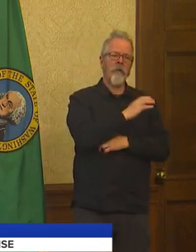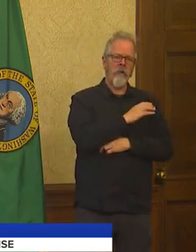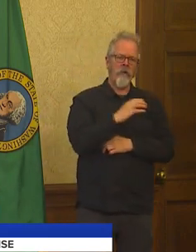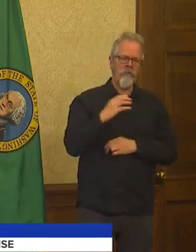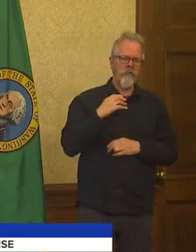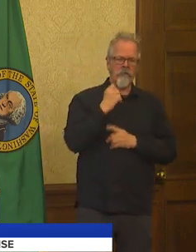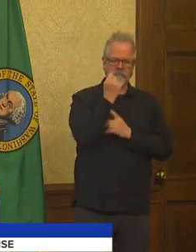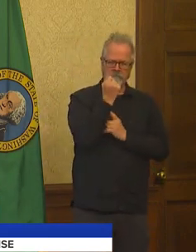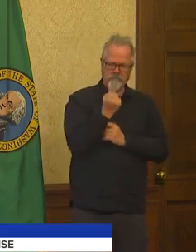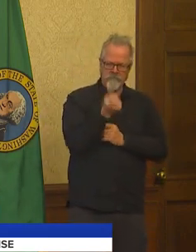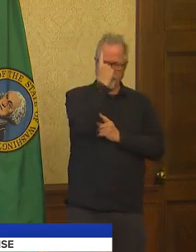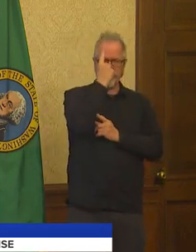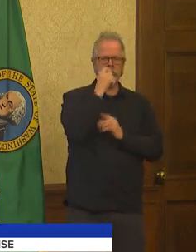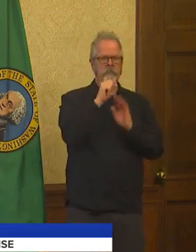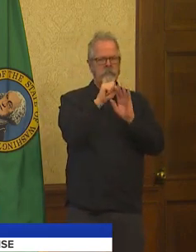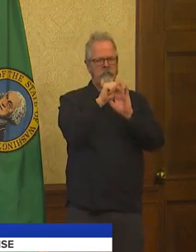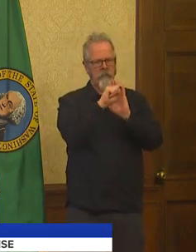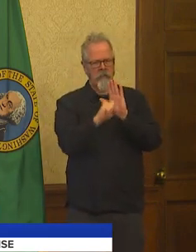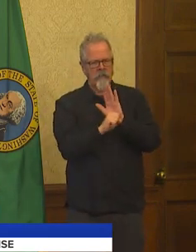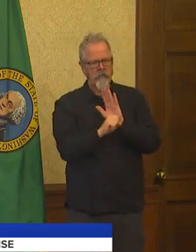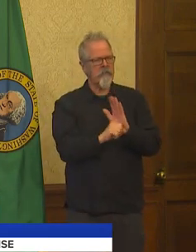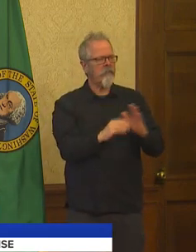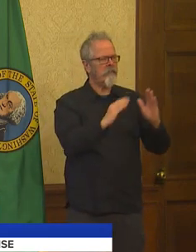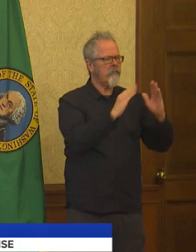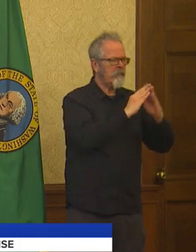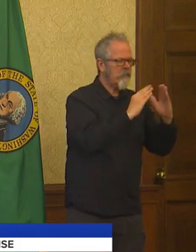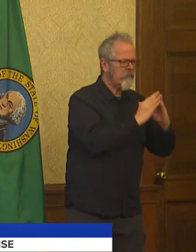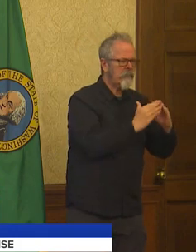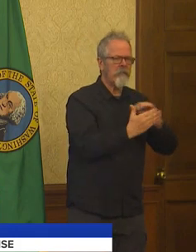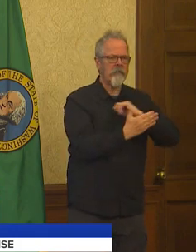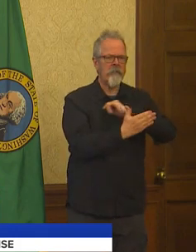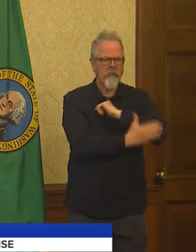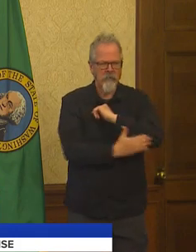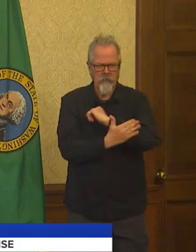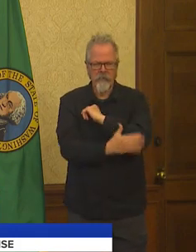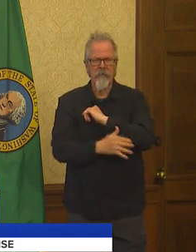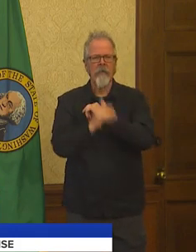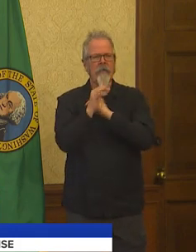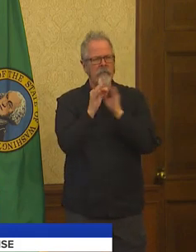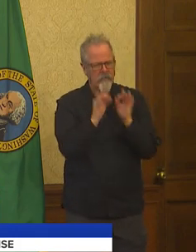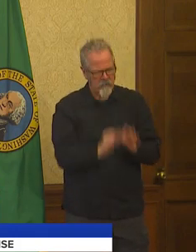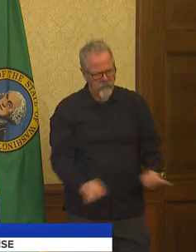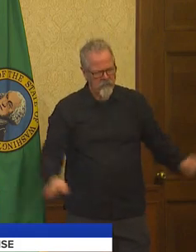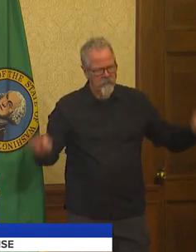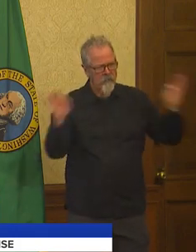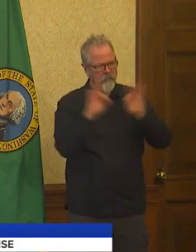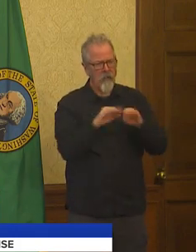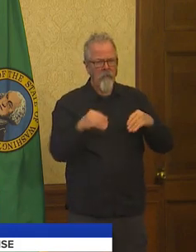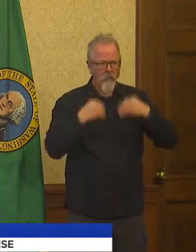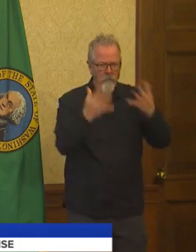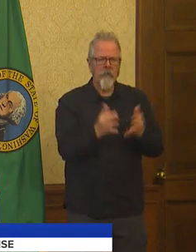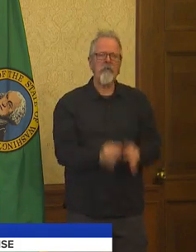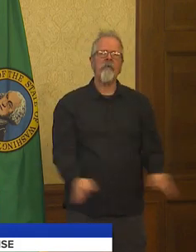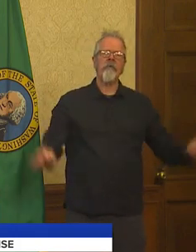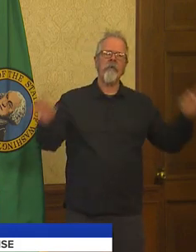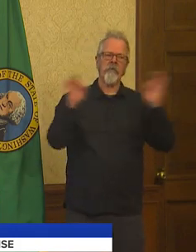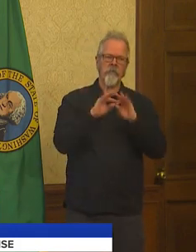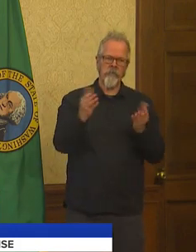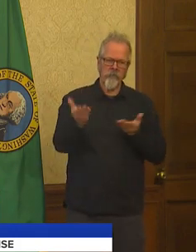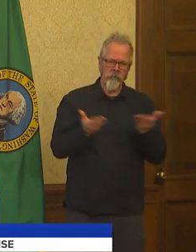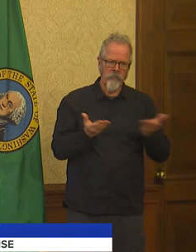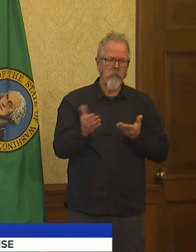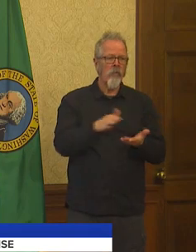and counties providing fundamental services. Look, these are schools, these are state patrol, these